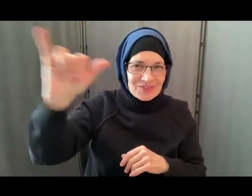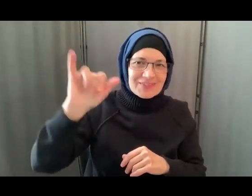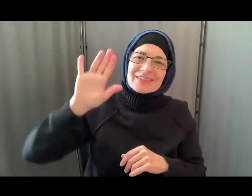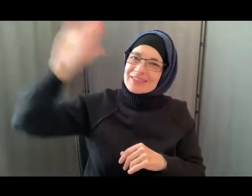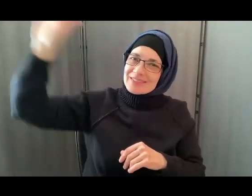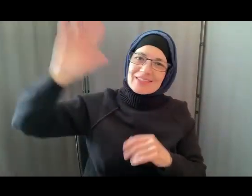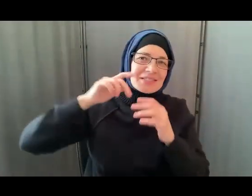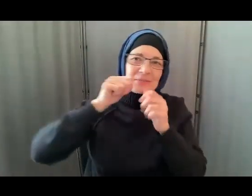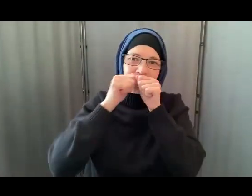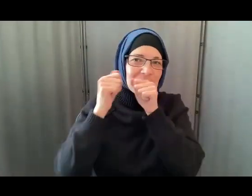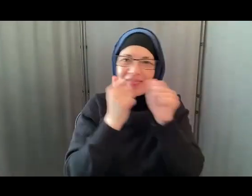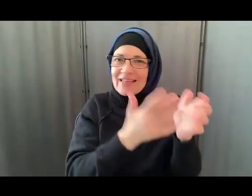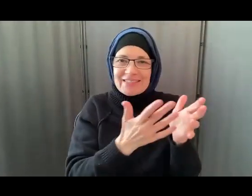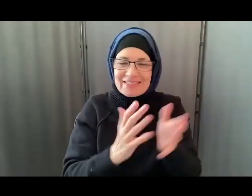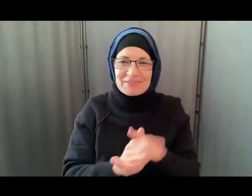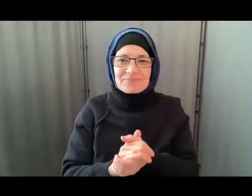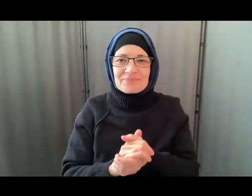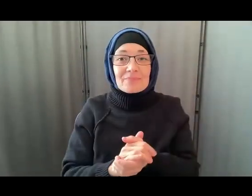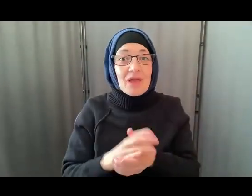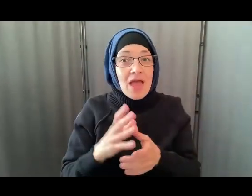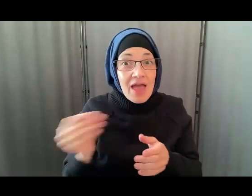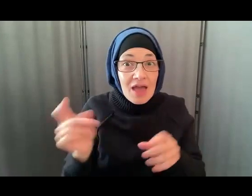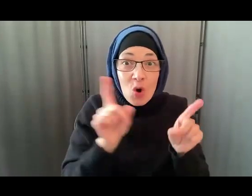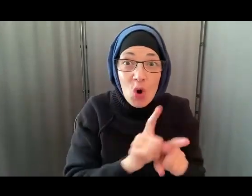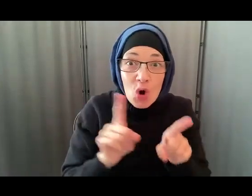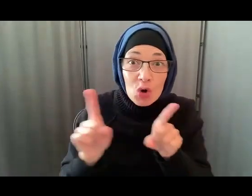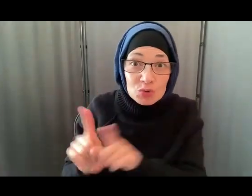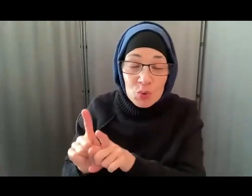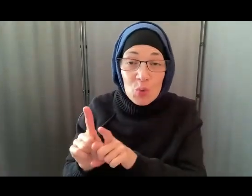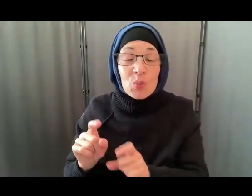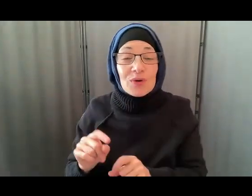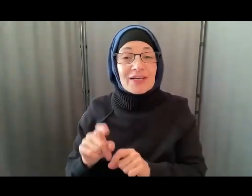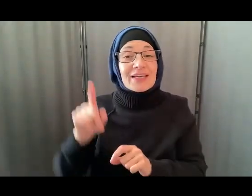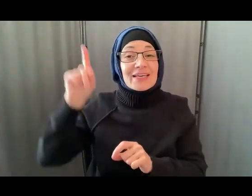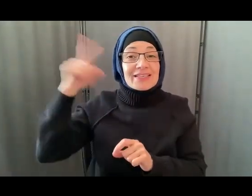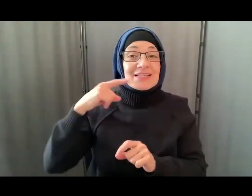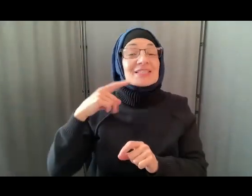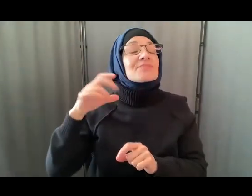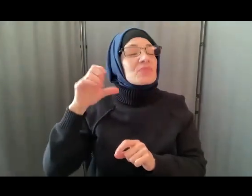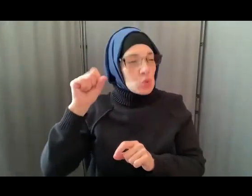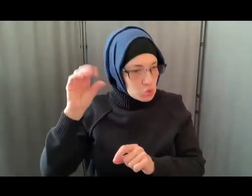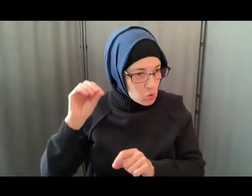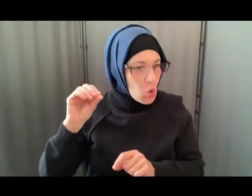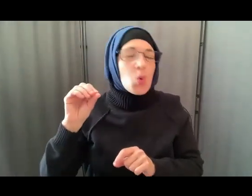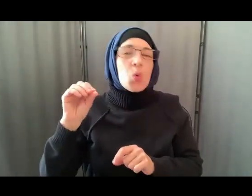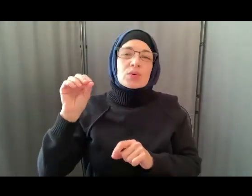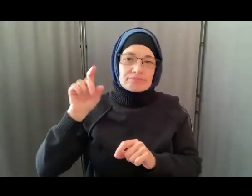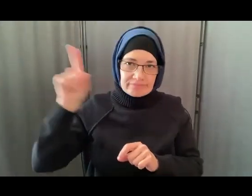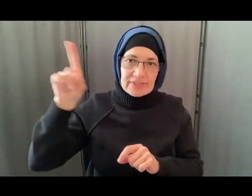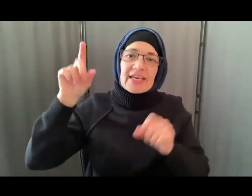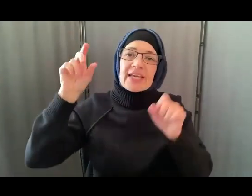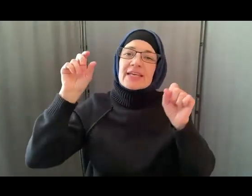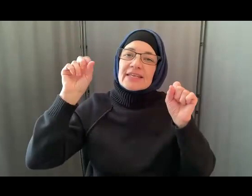Not only that, but also He says, so that He may write off their evil